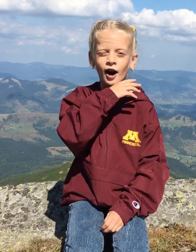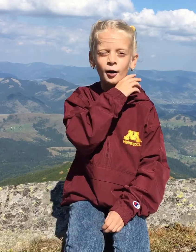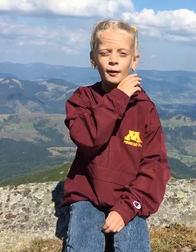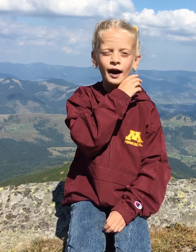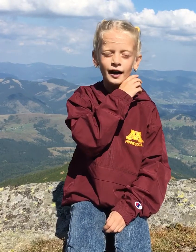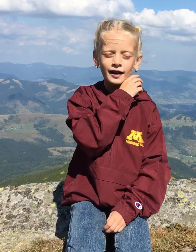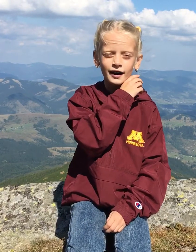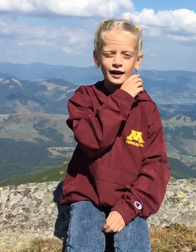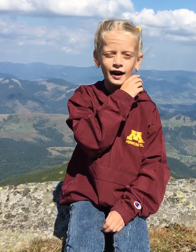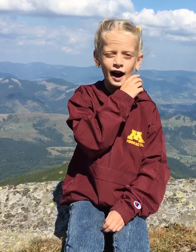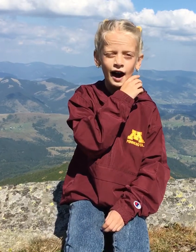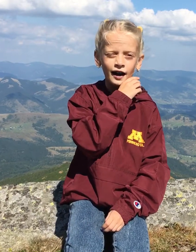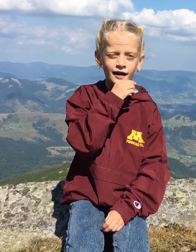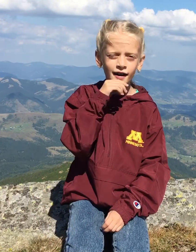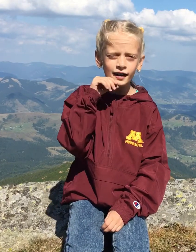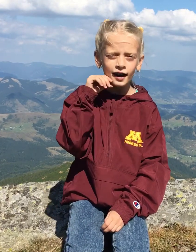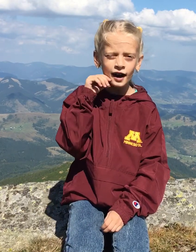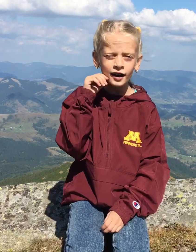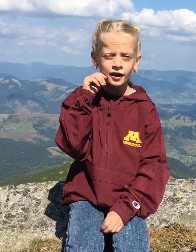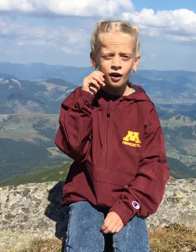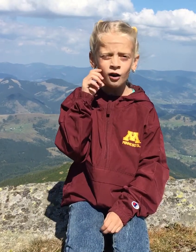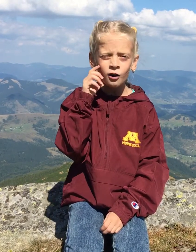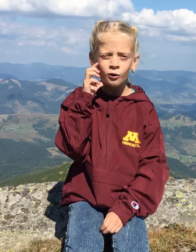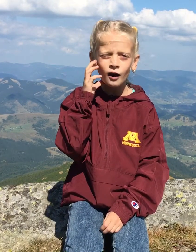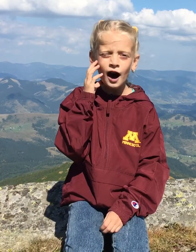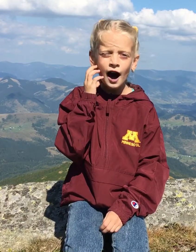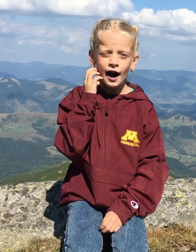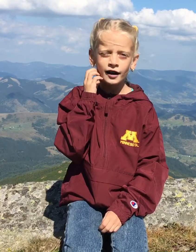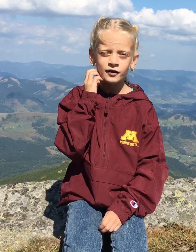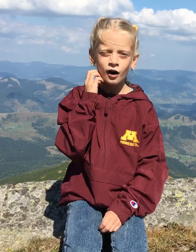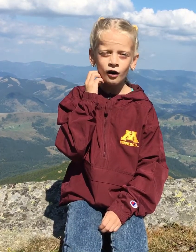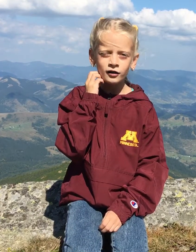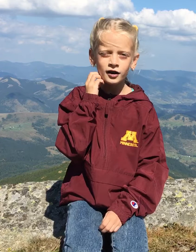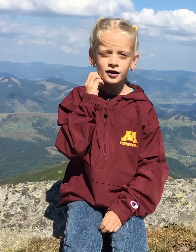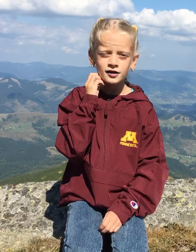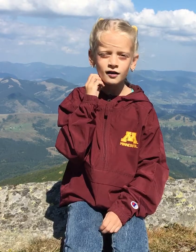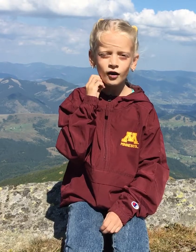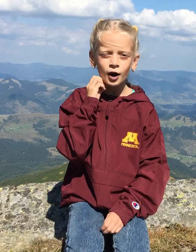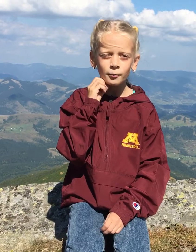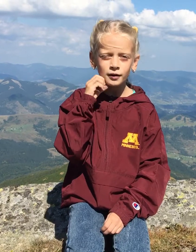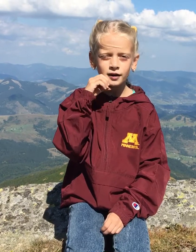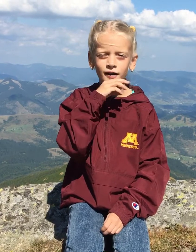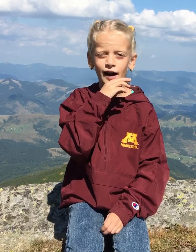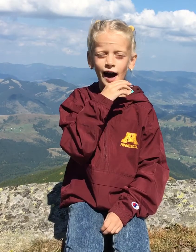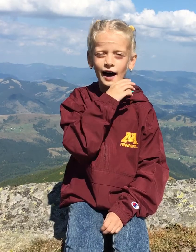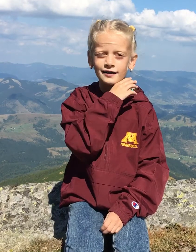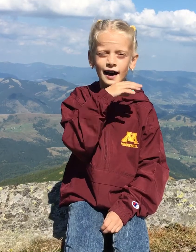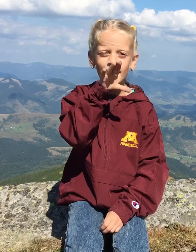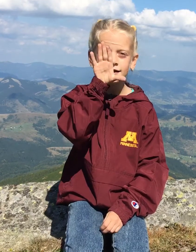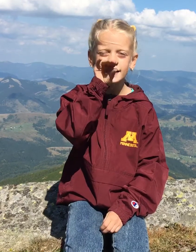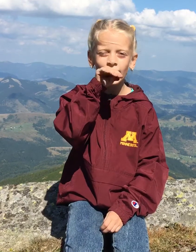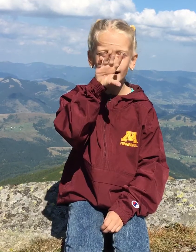farm, E-I-E-I-O. And on his farm he had a duck,